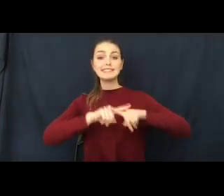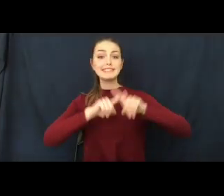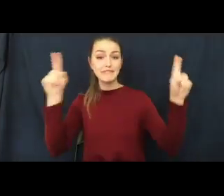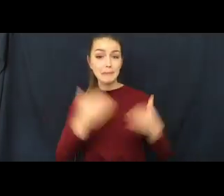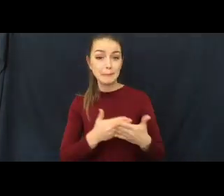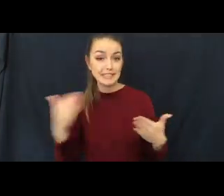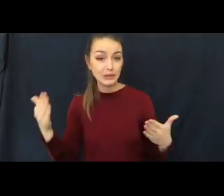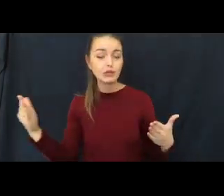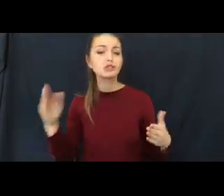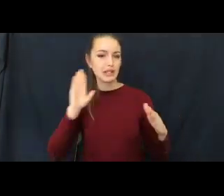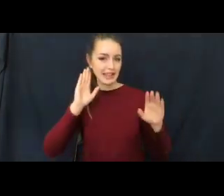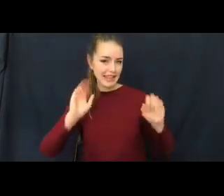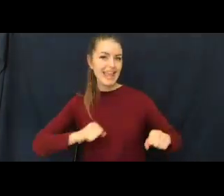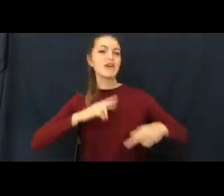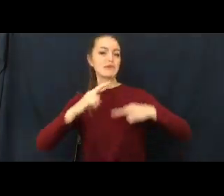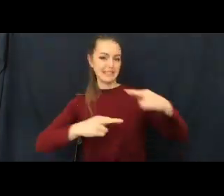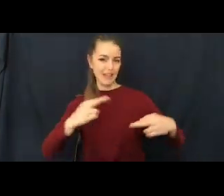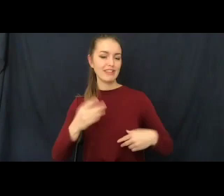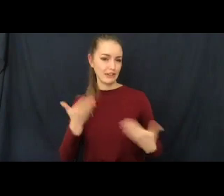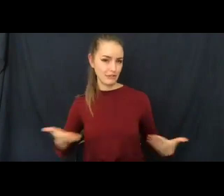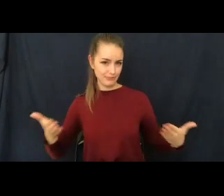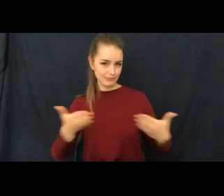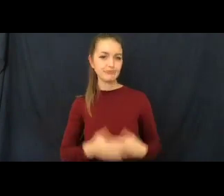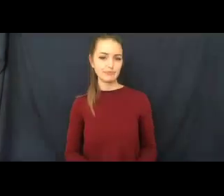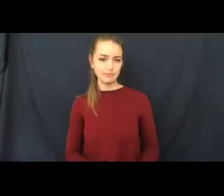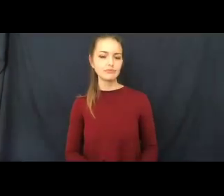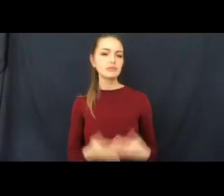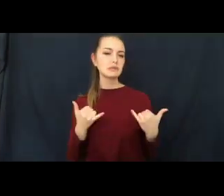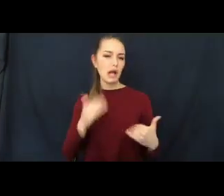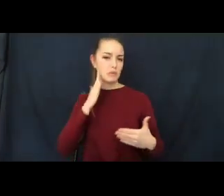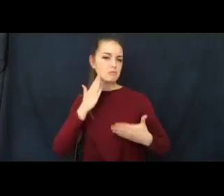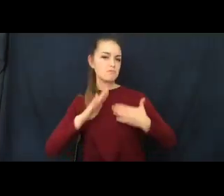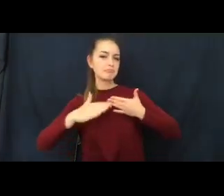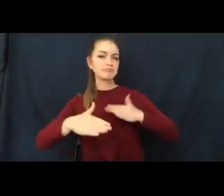know, that we're recycling. We can recycle here. So we're just gonna walk down,